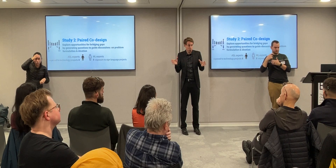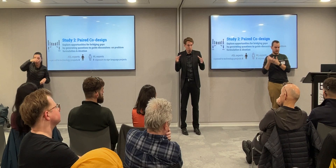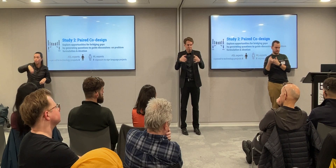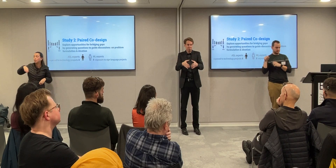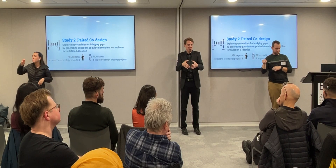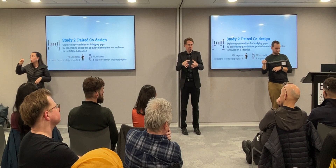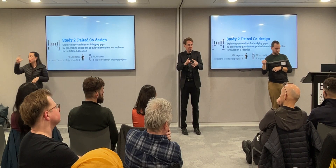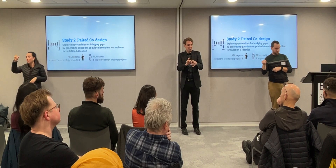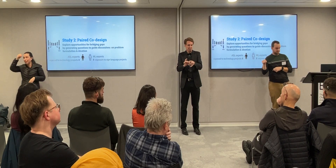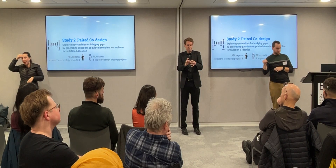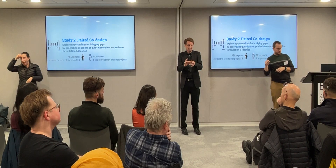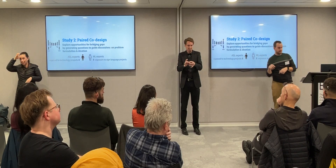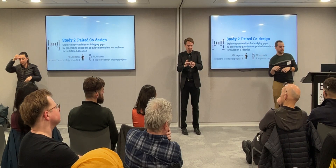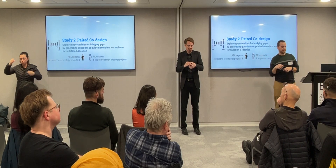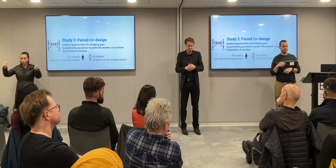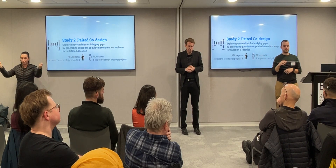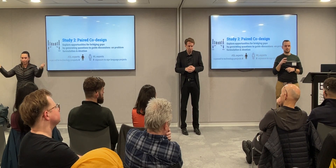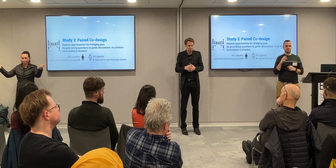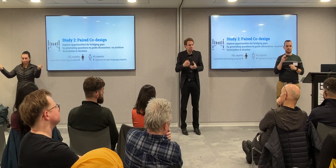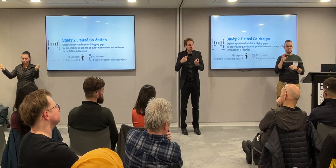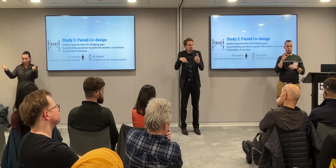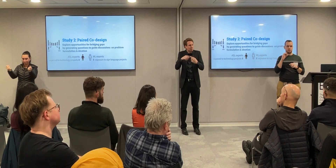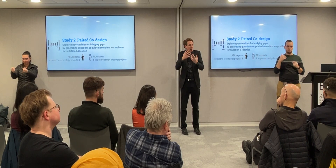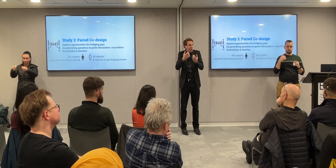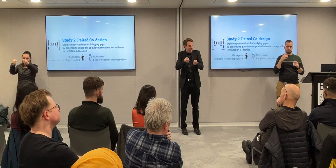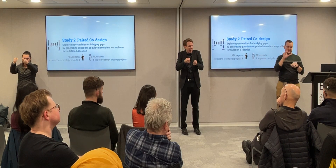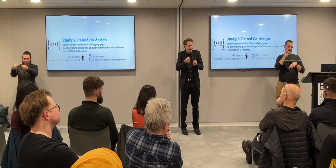had experience with sign language projects.